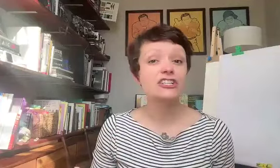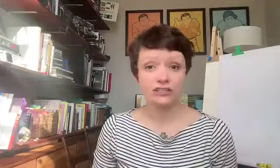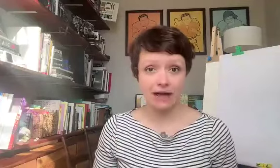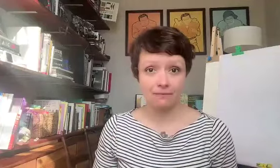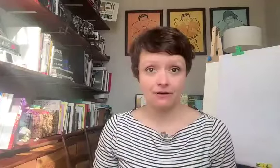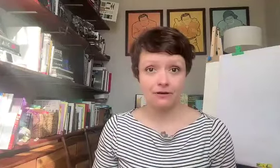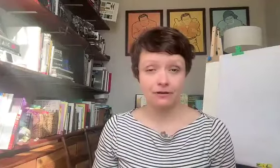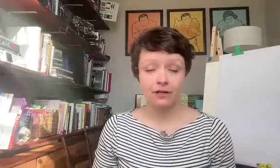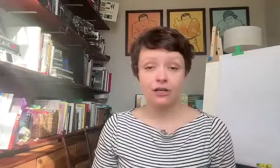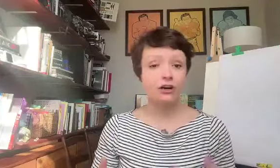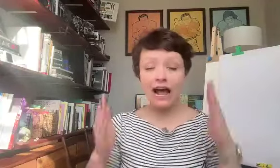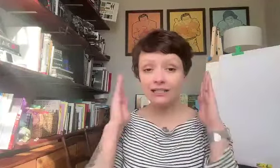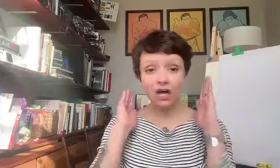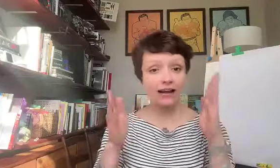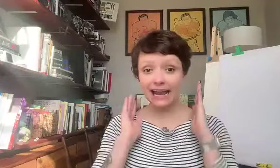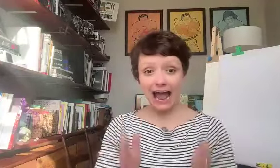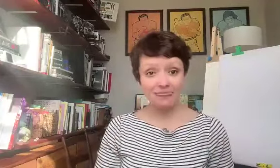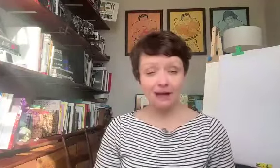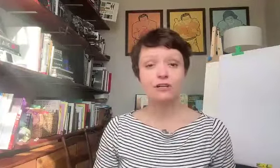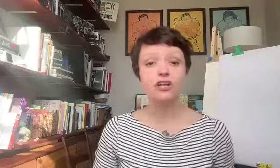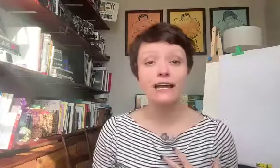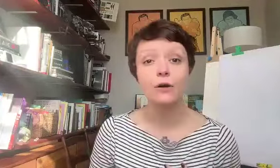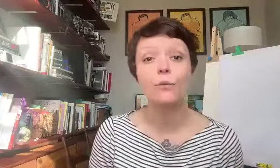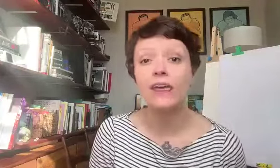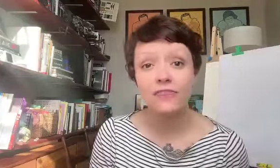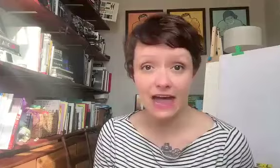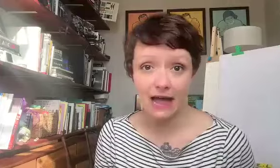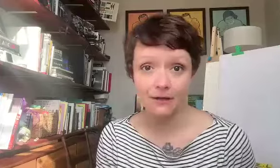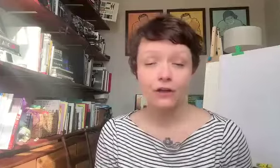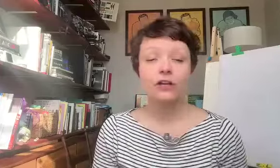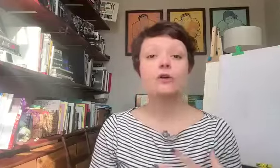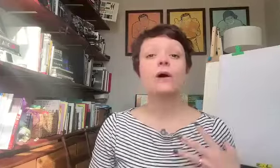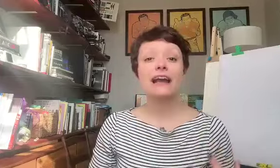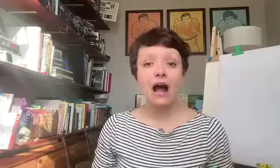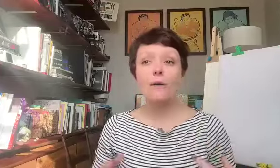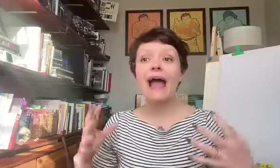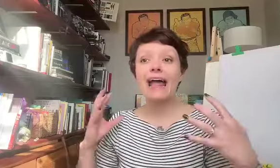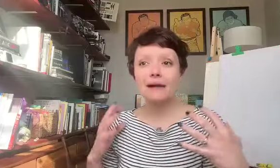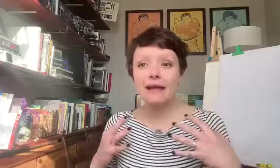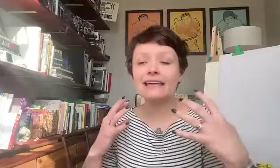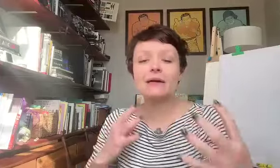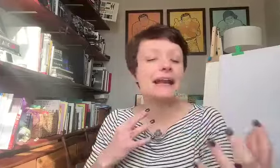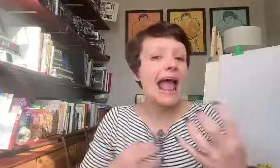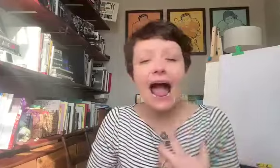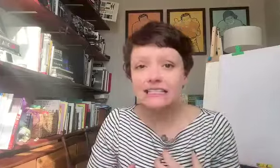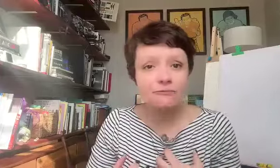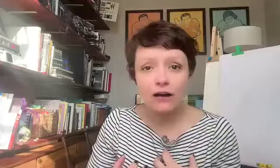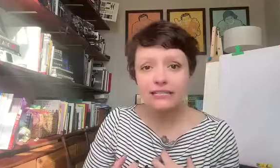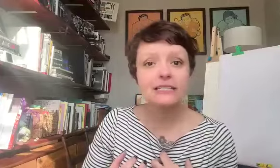engaging them. You're not talking at them. You're talking with them. You are now making them an active